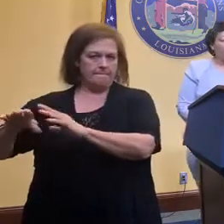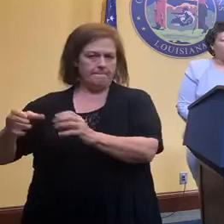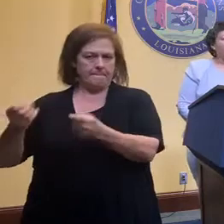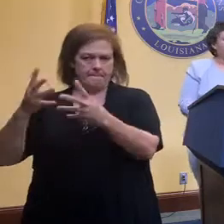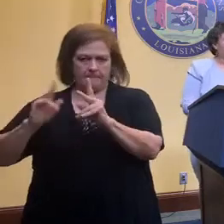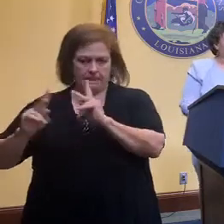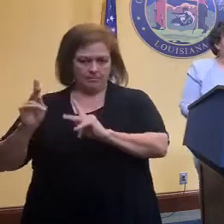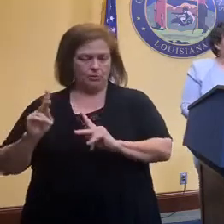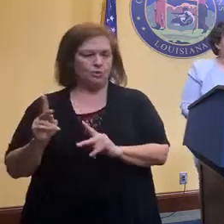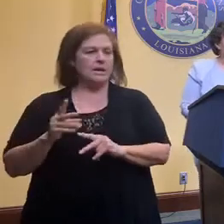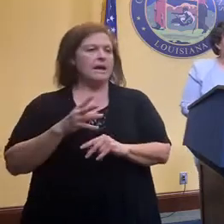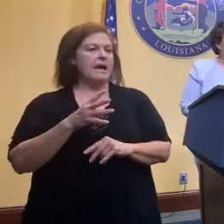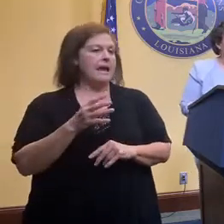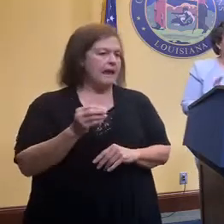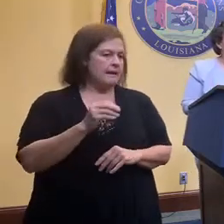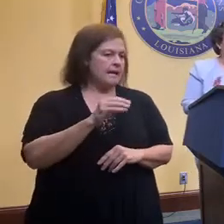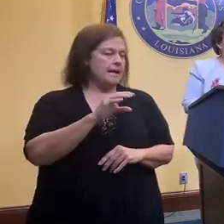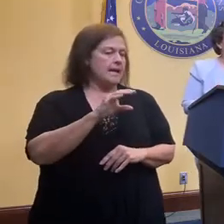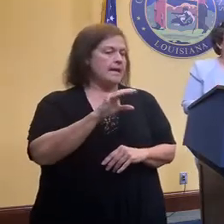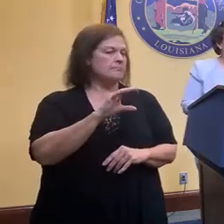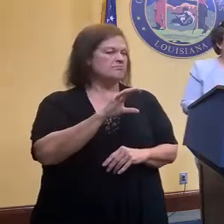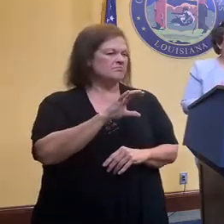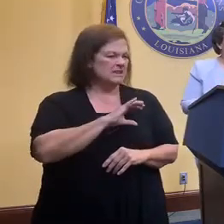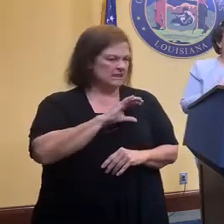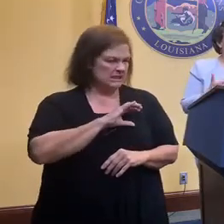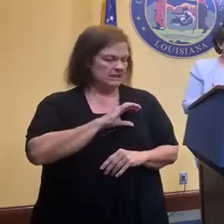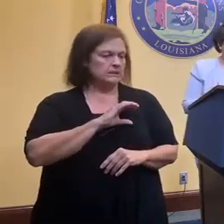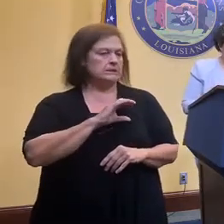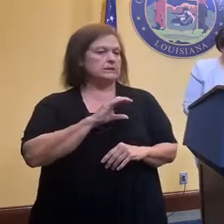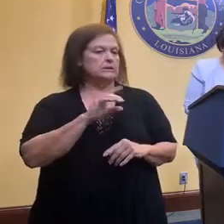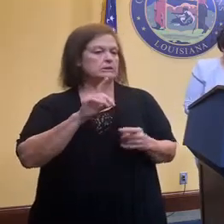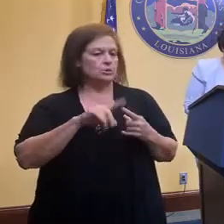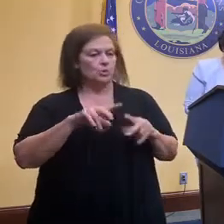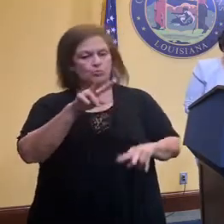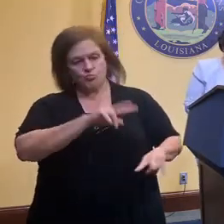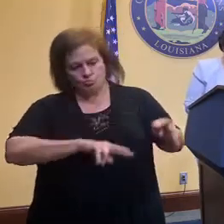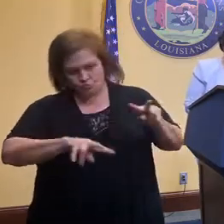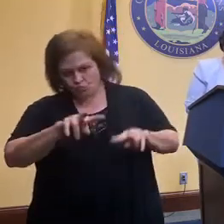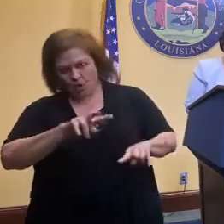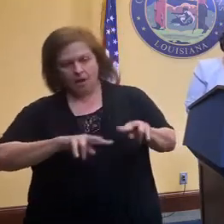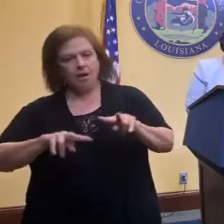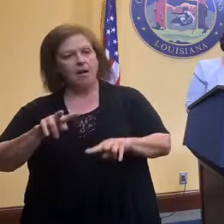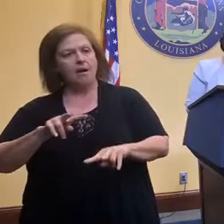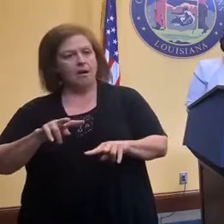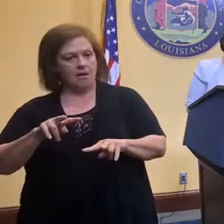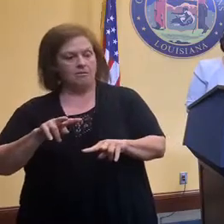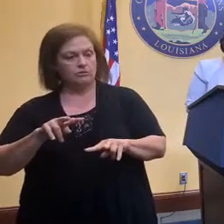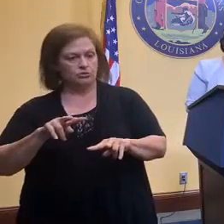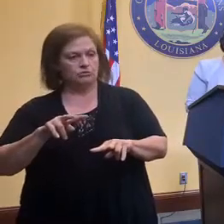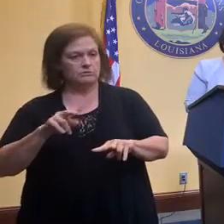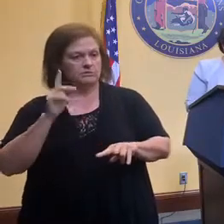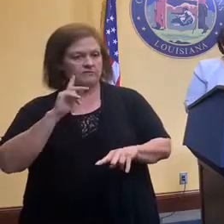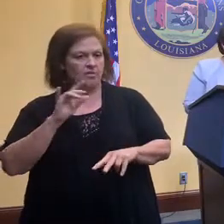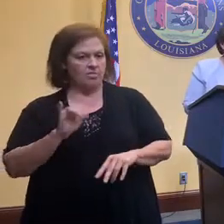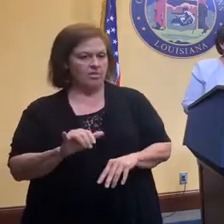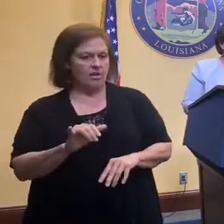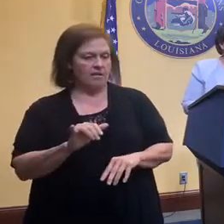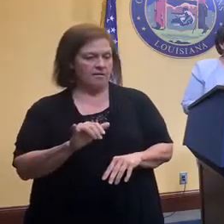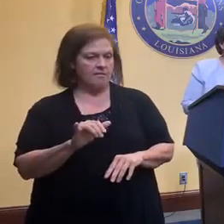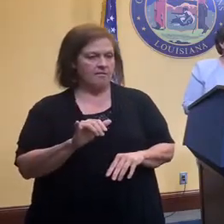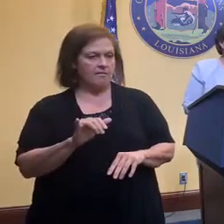a safety officer for every 50 set of 50. You need that safety officer. So